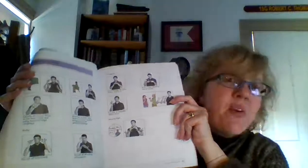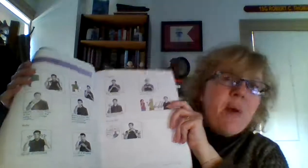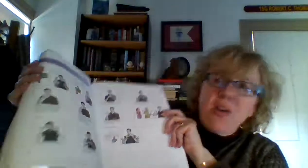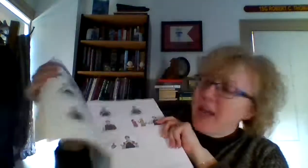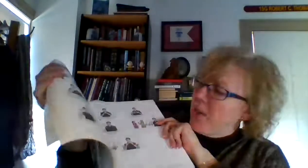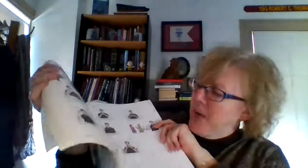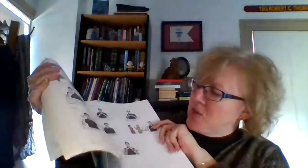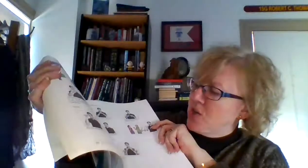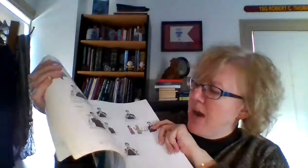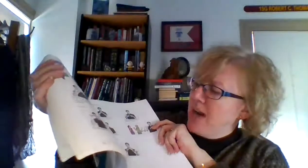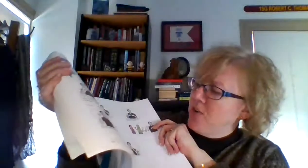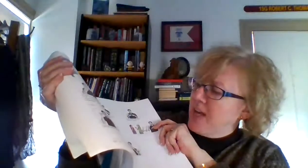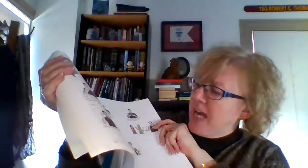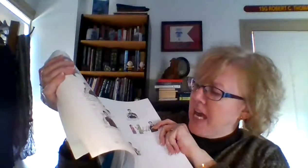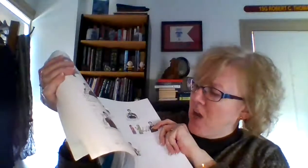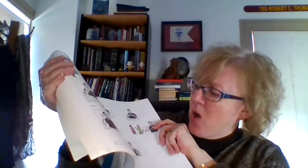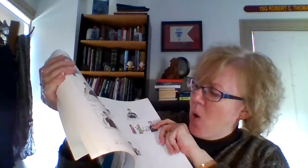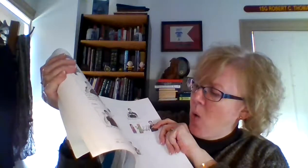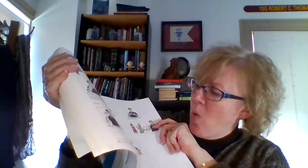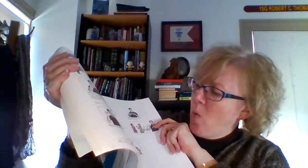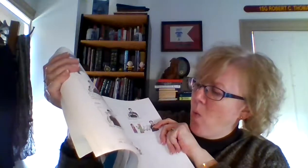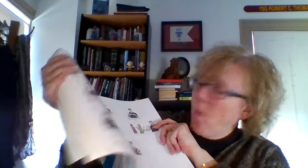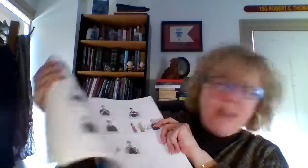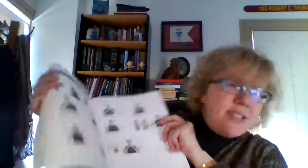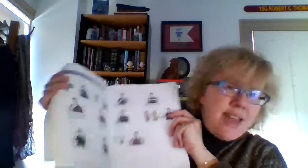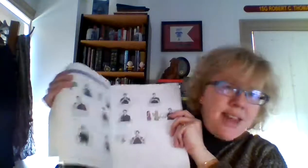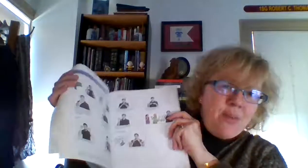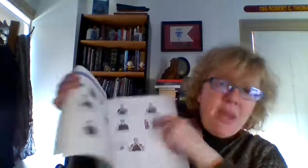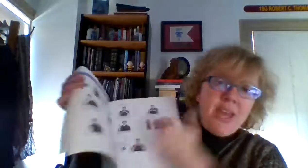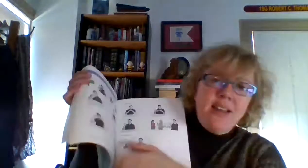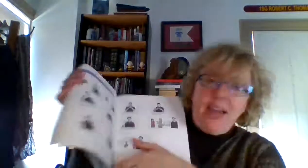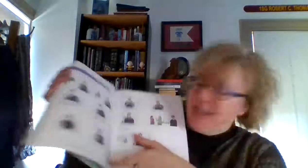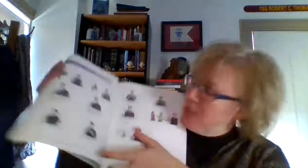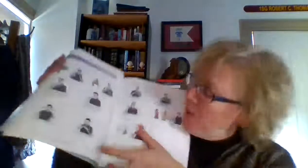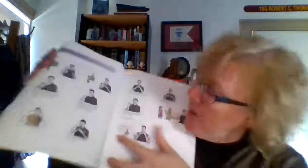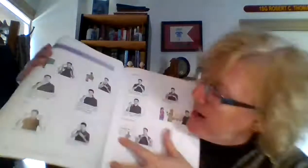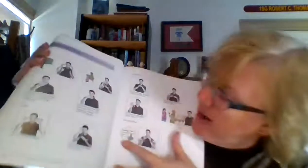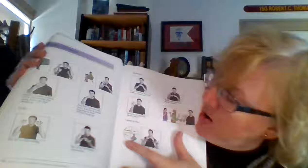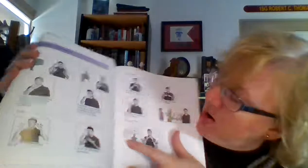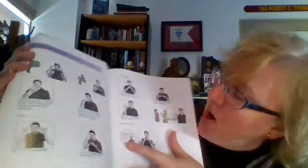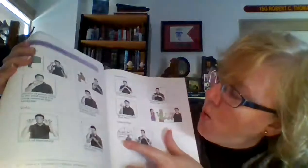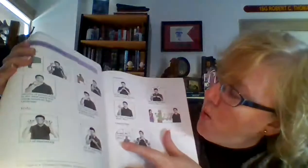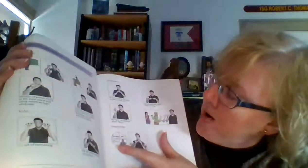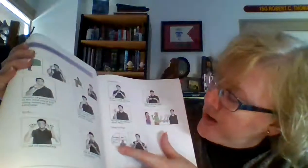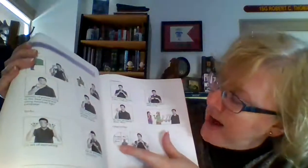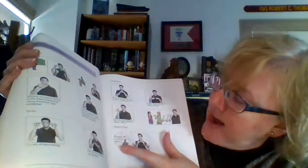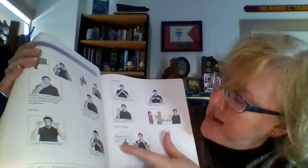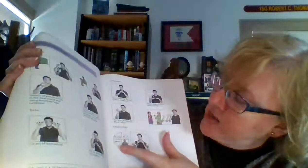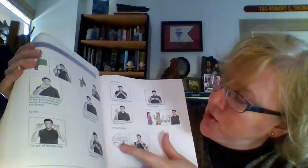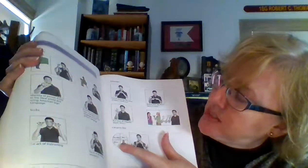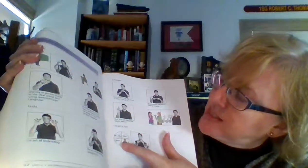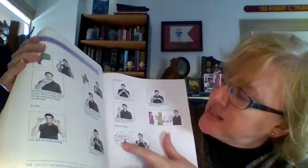them are like a picture, and you're thinking, what does that even mean? Like this one right here, where the guy is using the sign